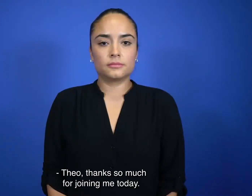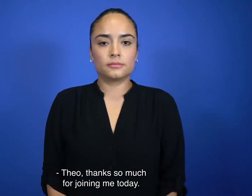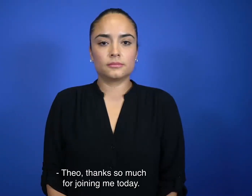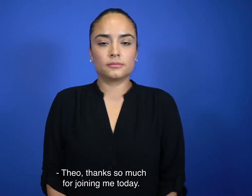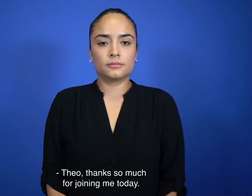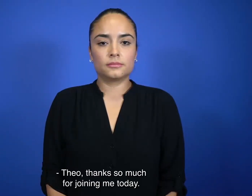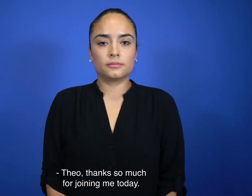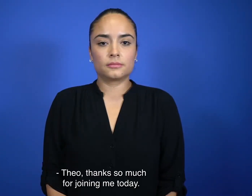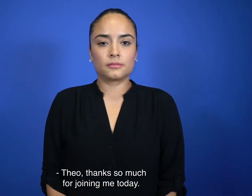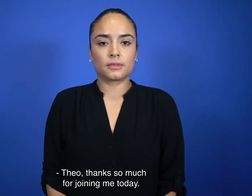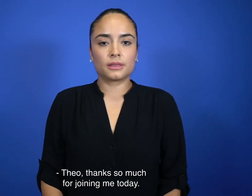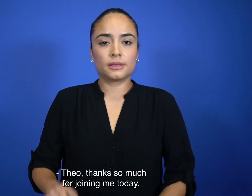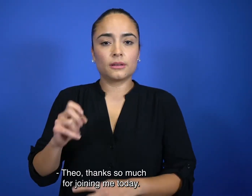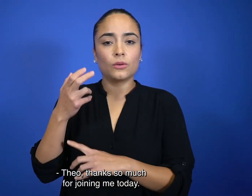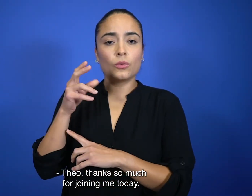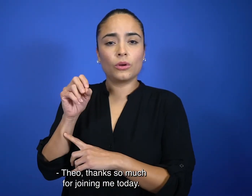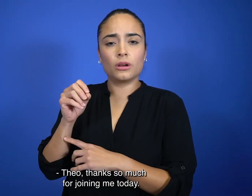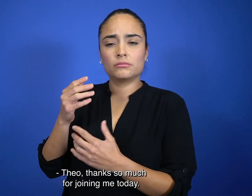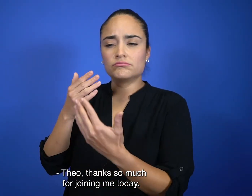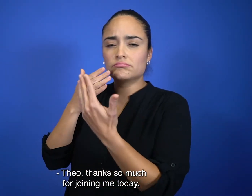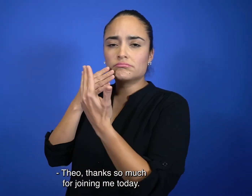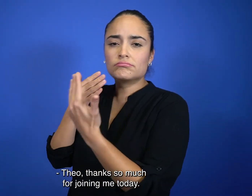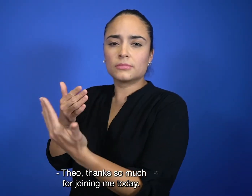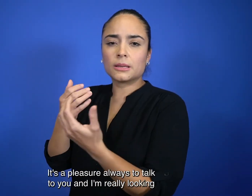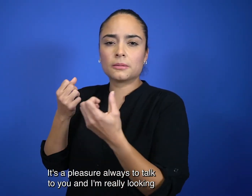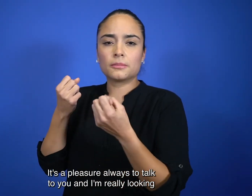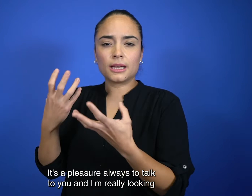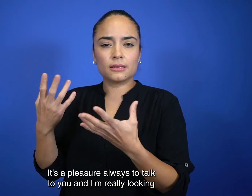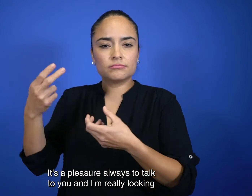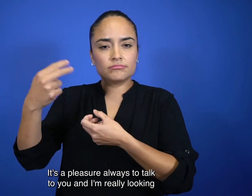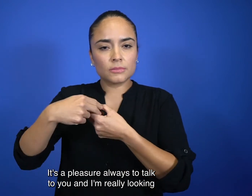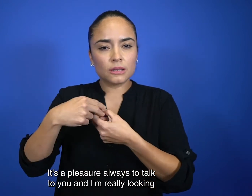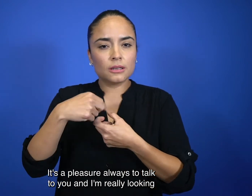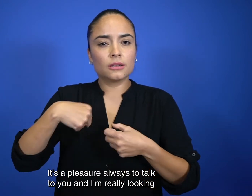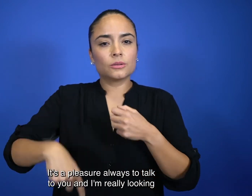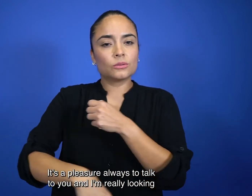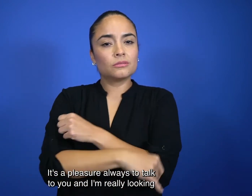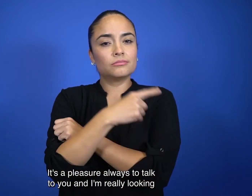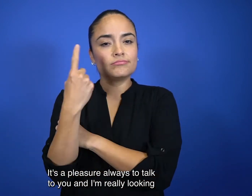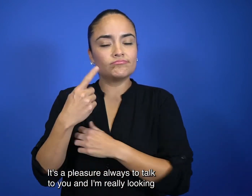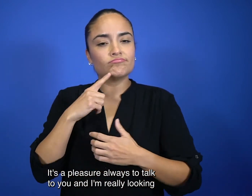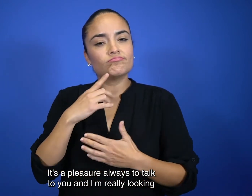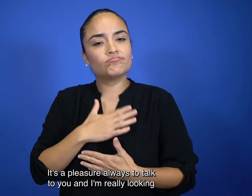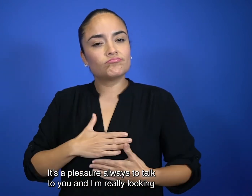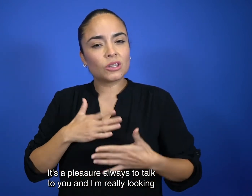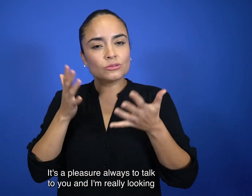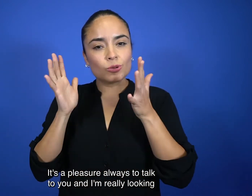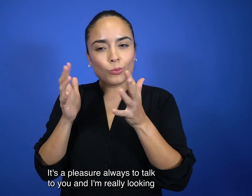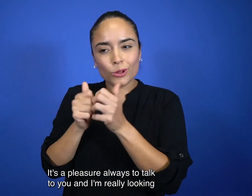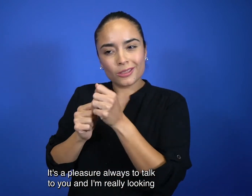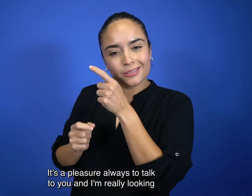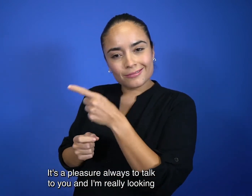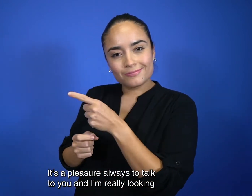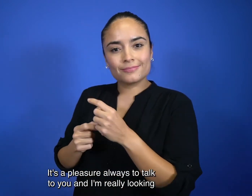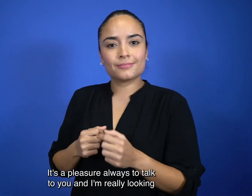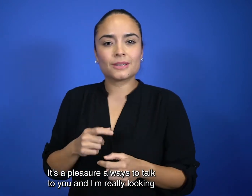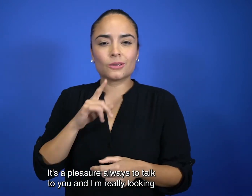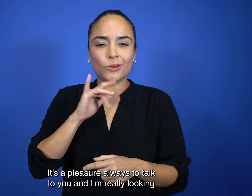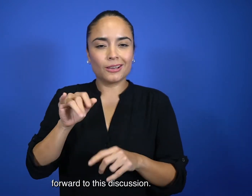Theo, thanks so much for joining me today. It's a pleasure always to talk to you, and I'm really looking forward